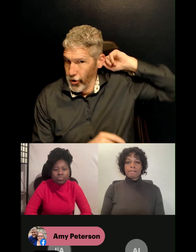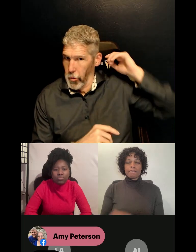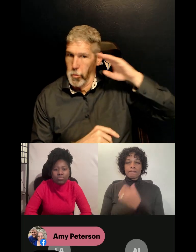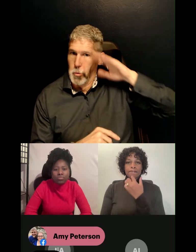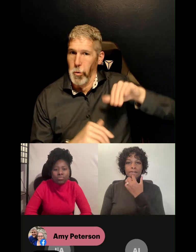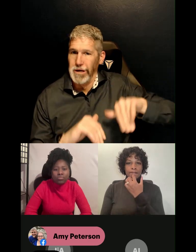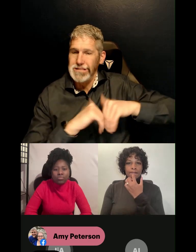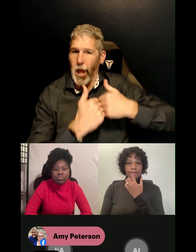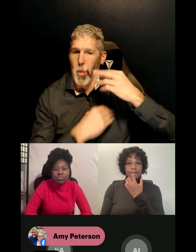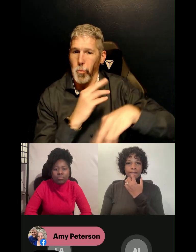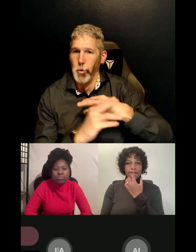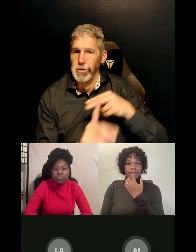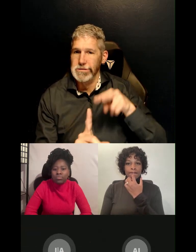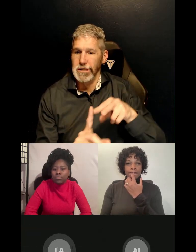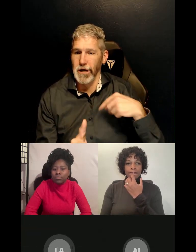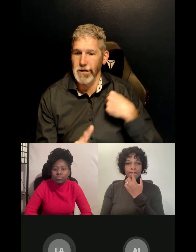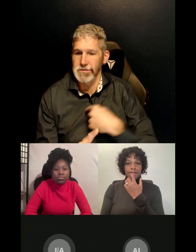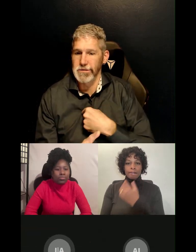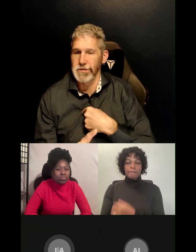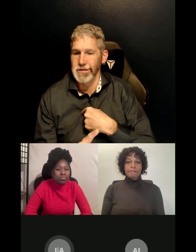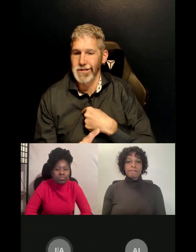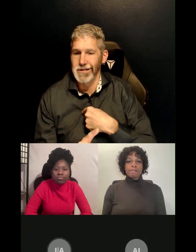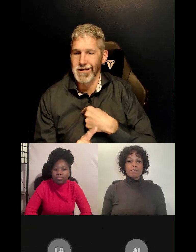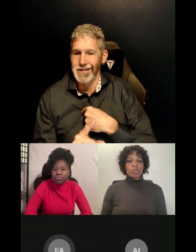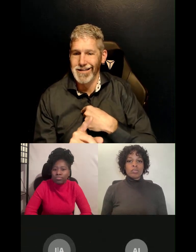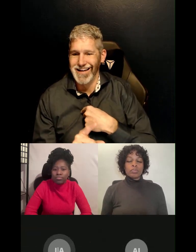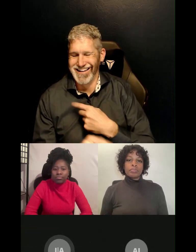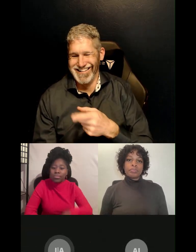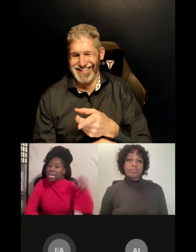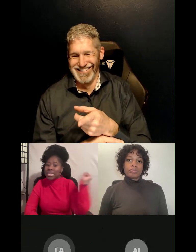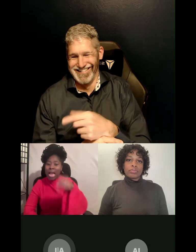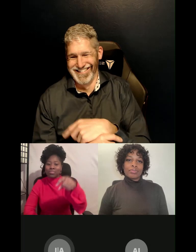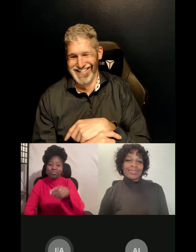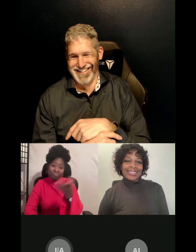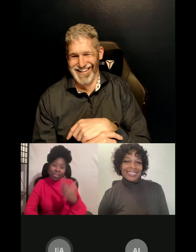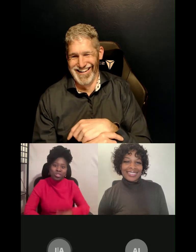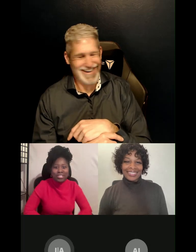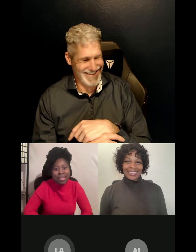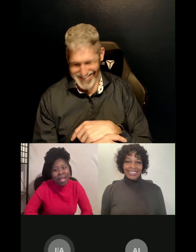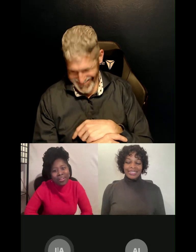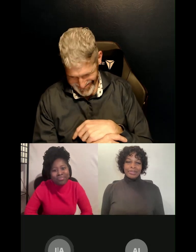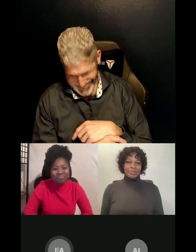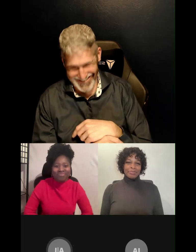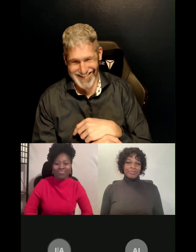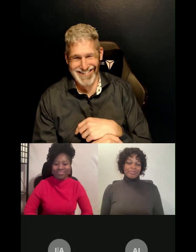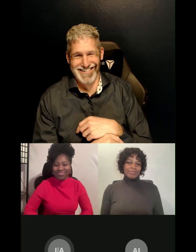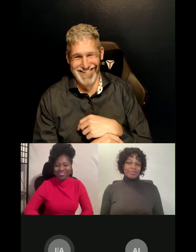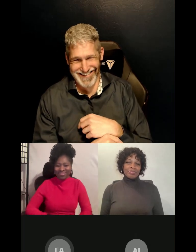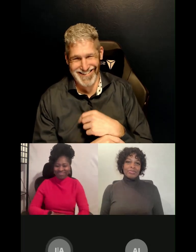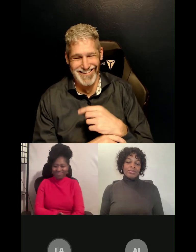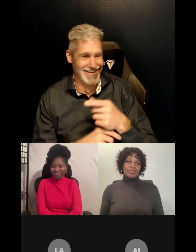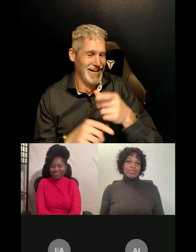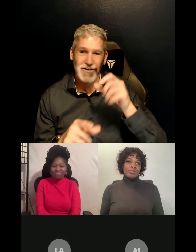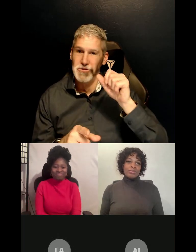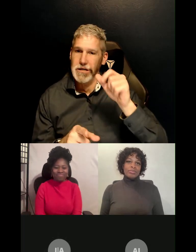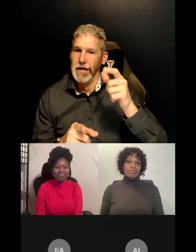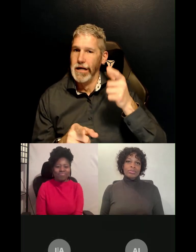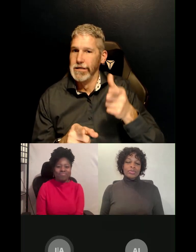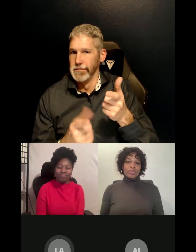children. Deaf people are saying. So the author realized how that would look to